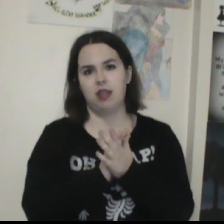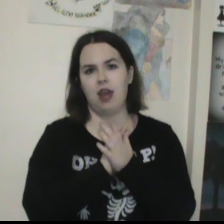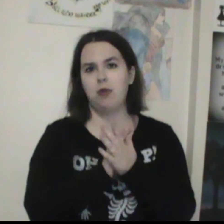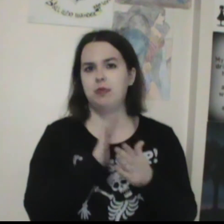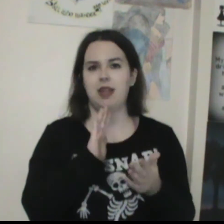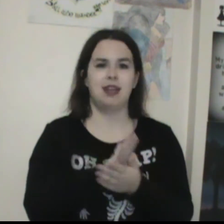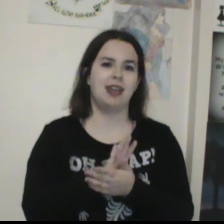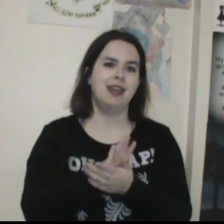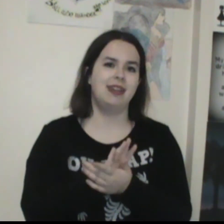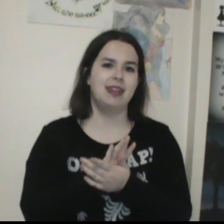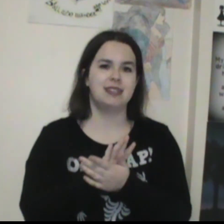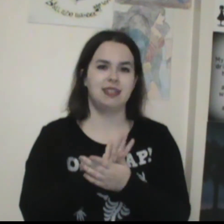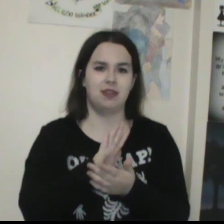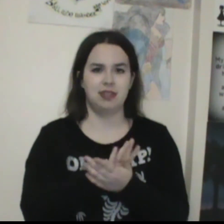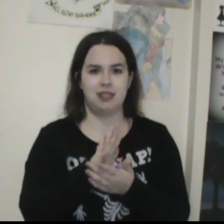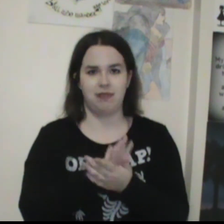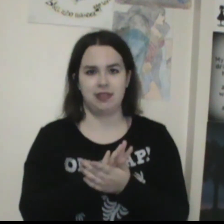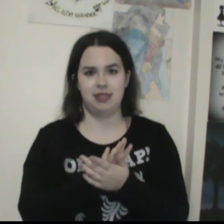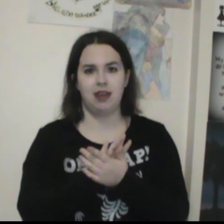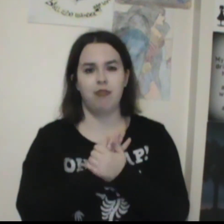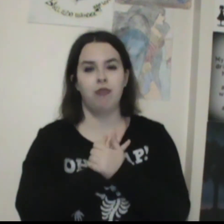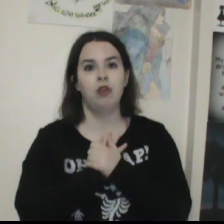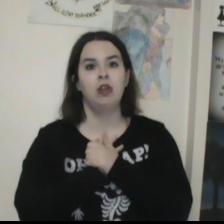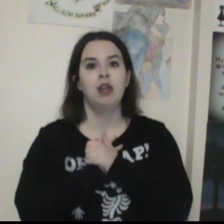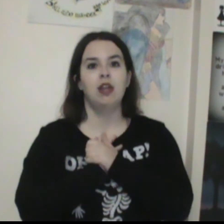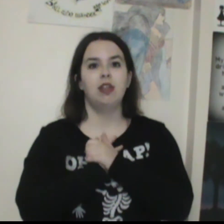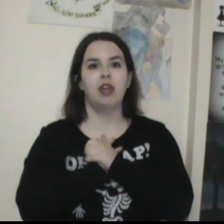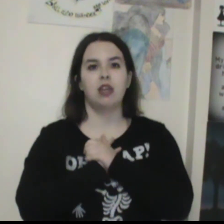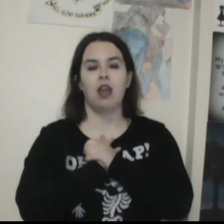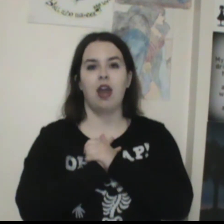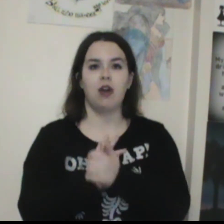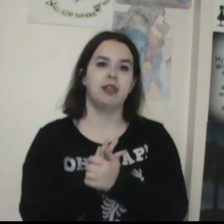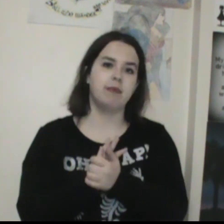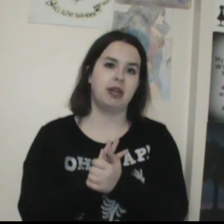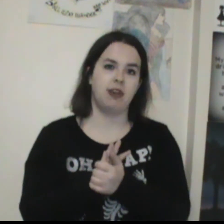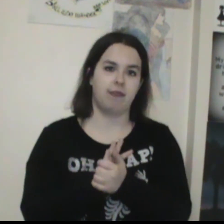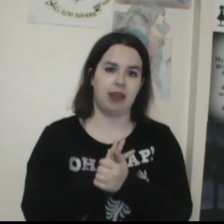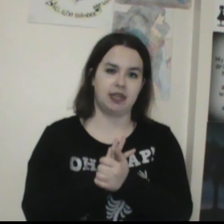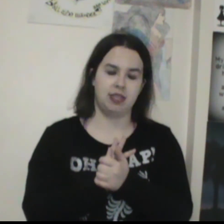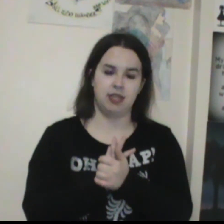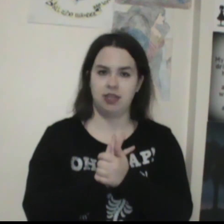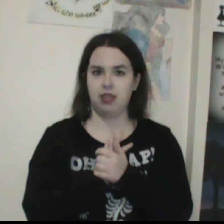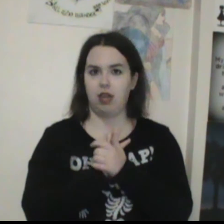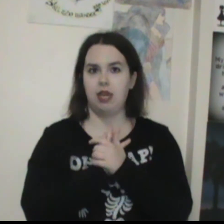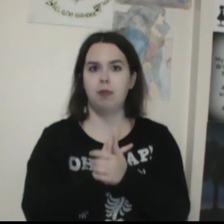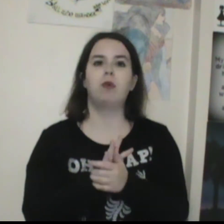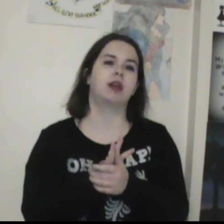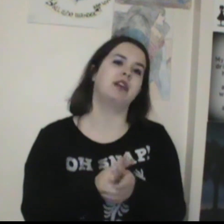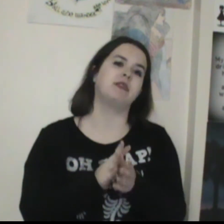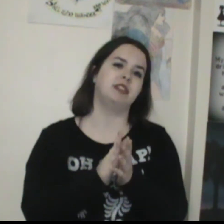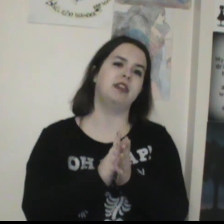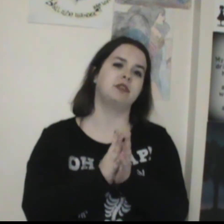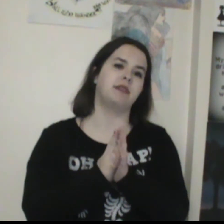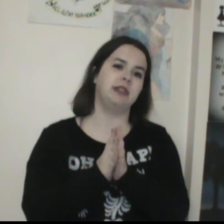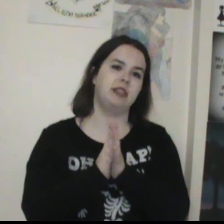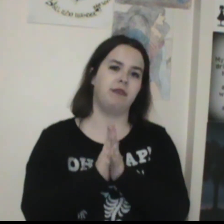how dedicated he is and all this different stuff, like how that might affect him working for Sentinel service in the